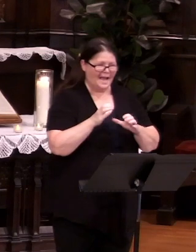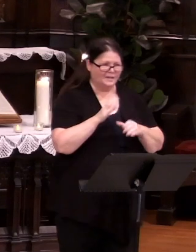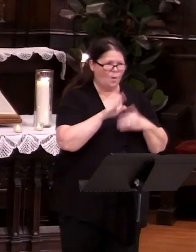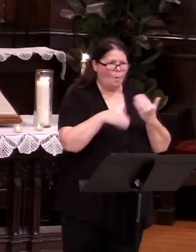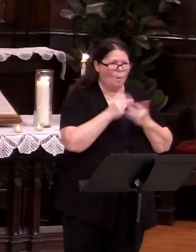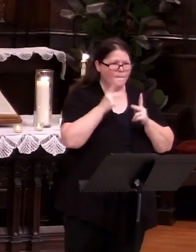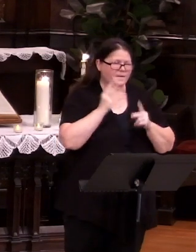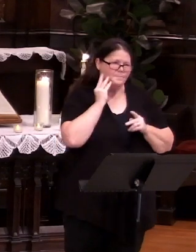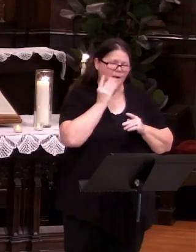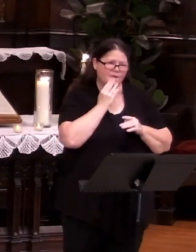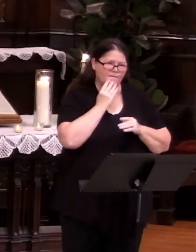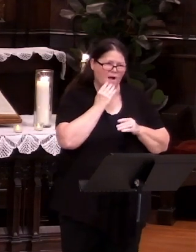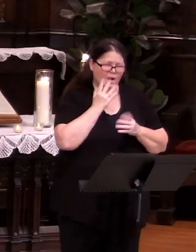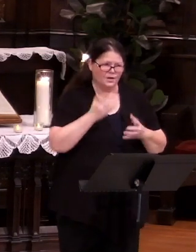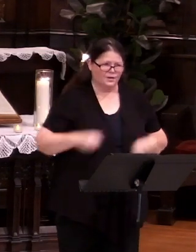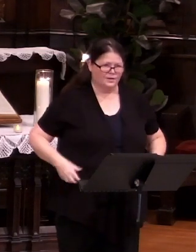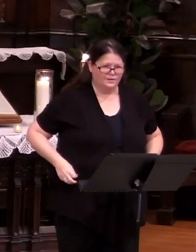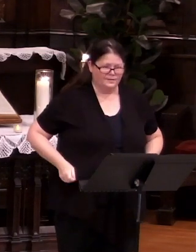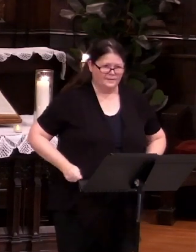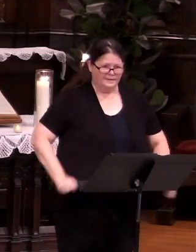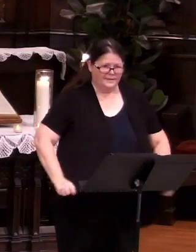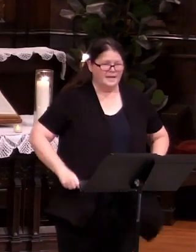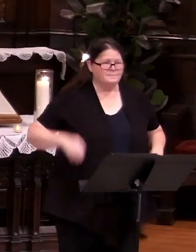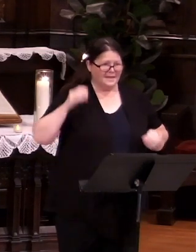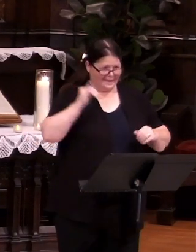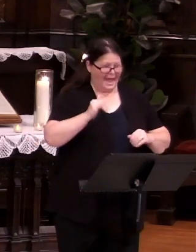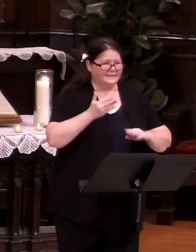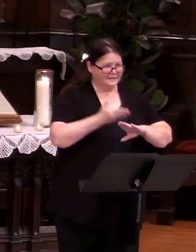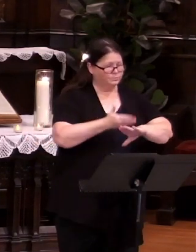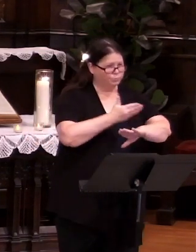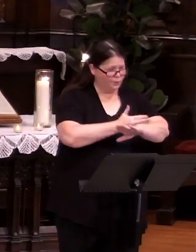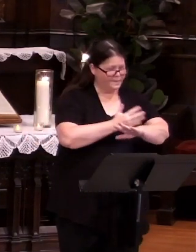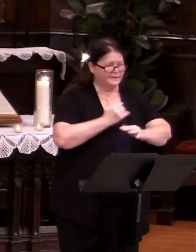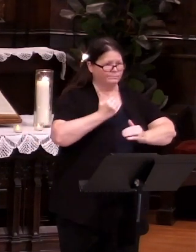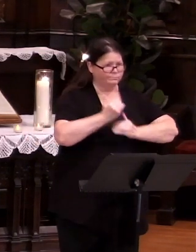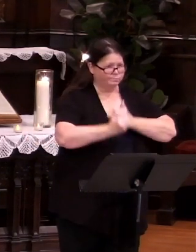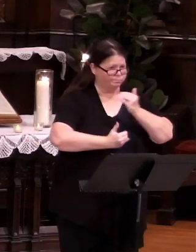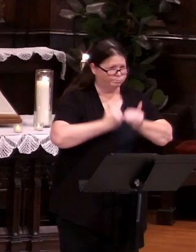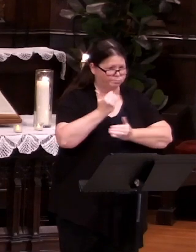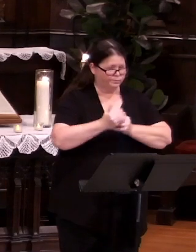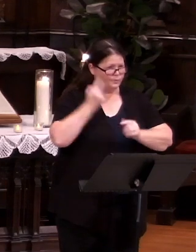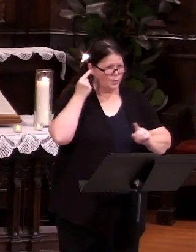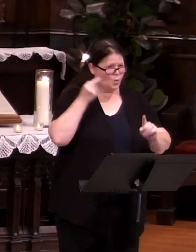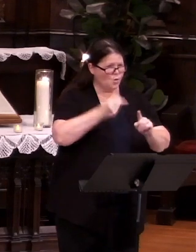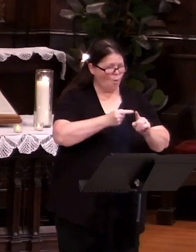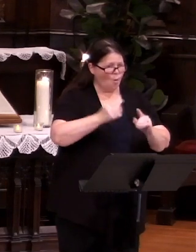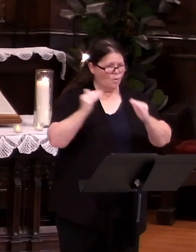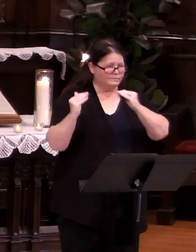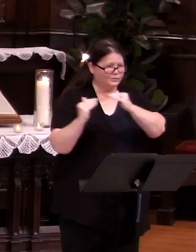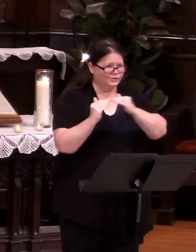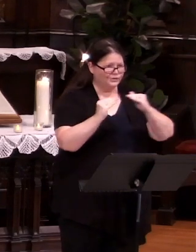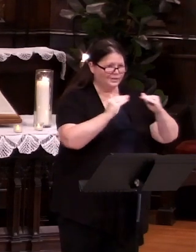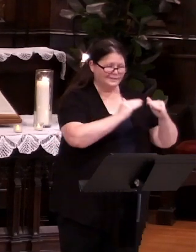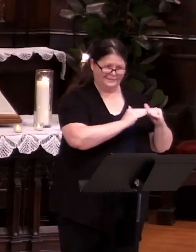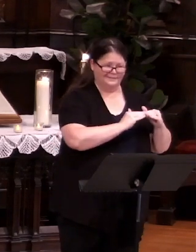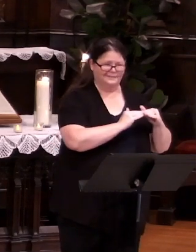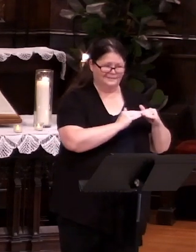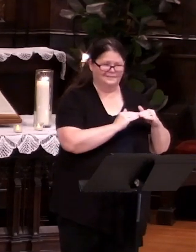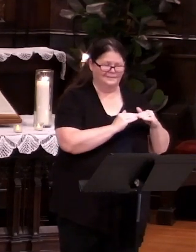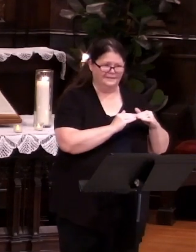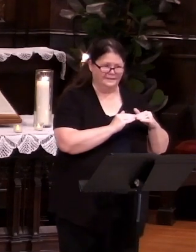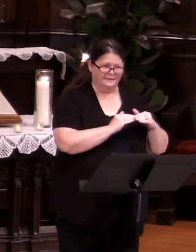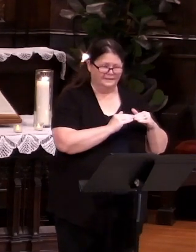afforded that right. That is part of an evolution towards justice, towards tipping